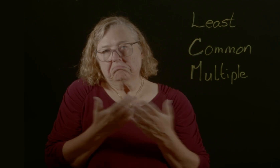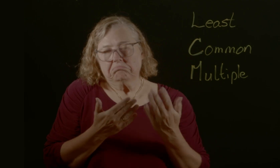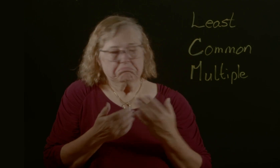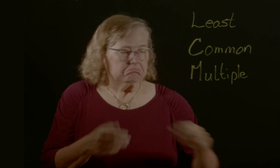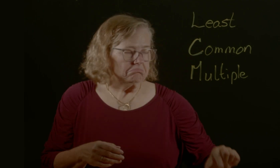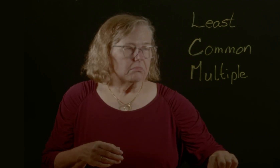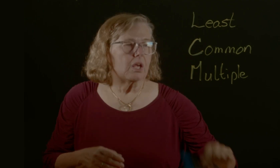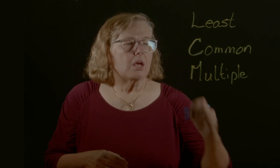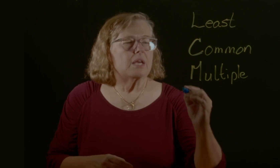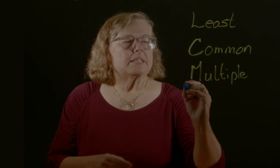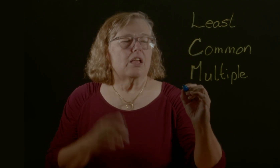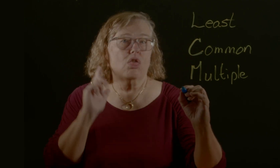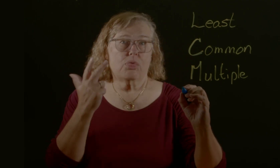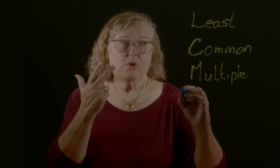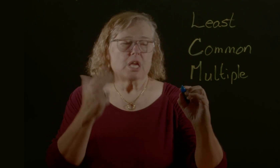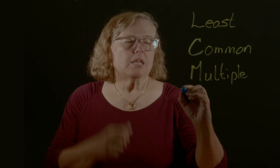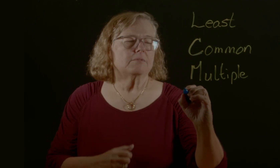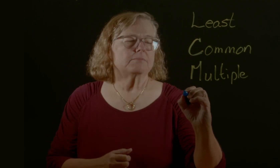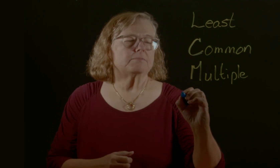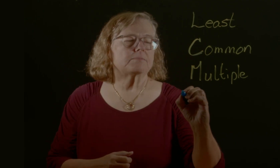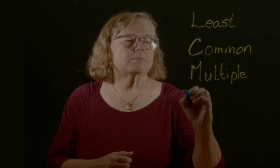easy. So 3